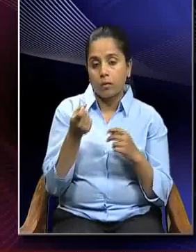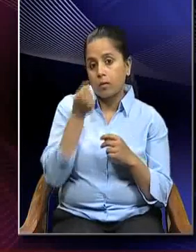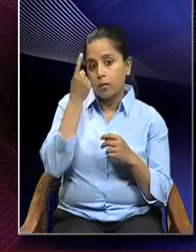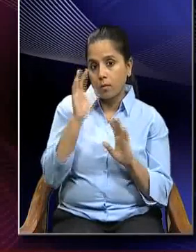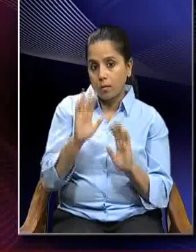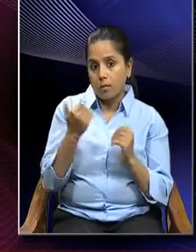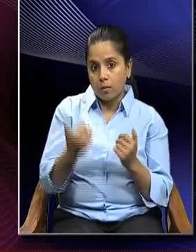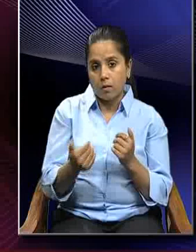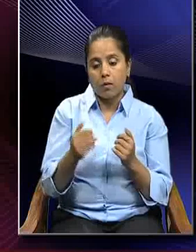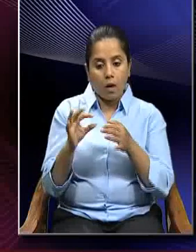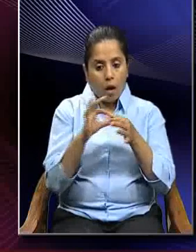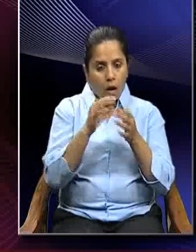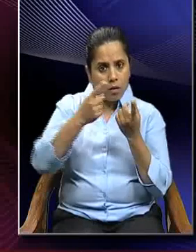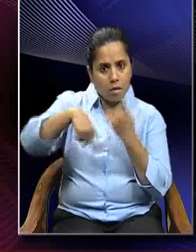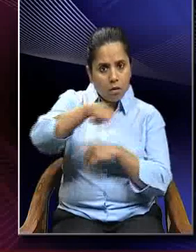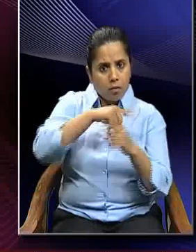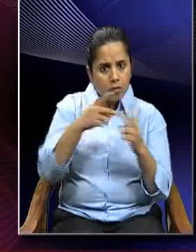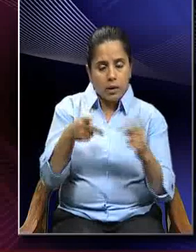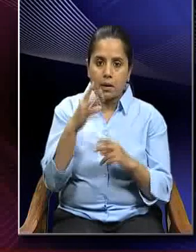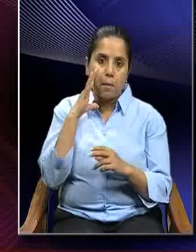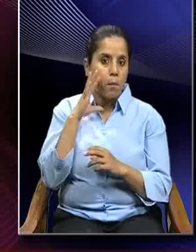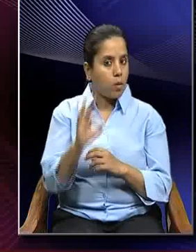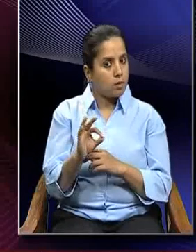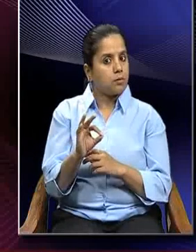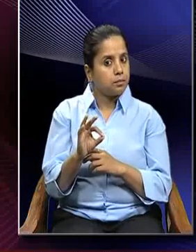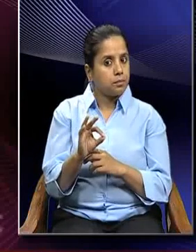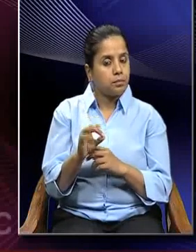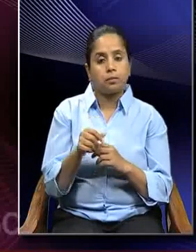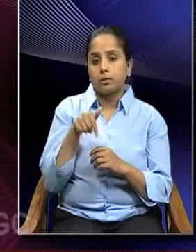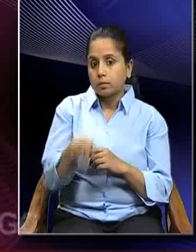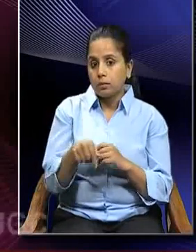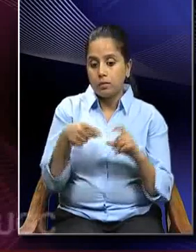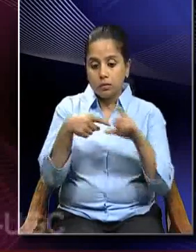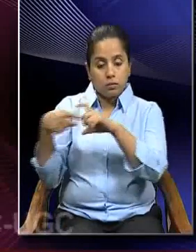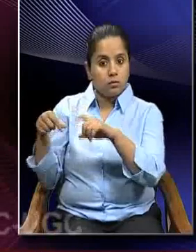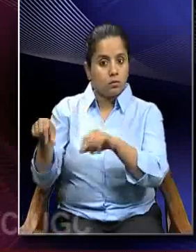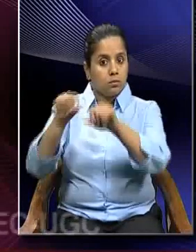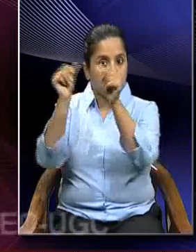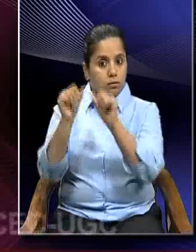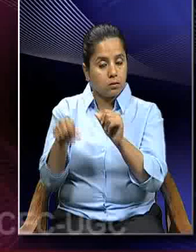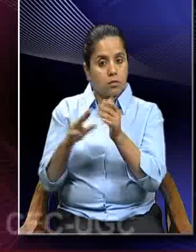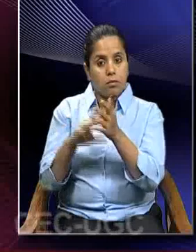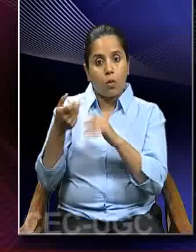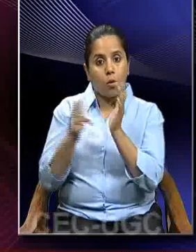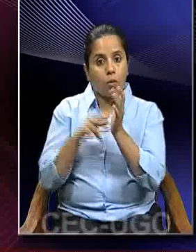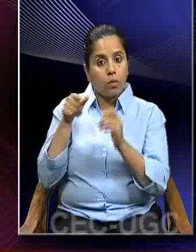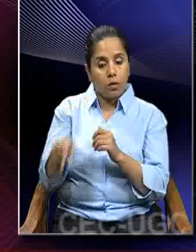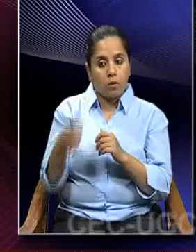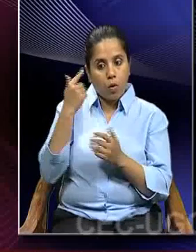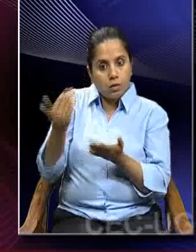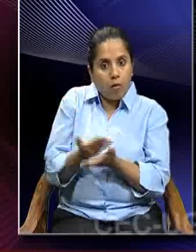of interlinkages is very important here. The Eastern models, they come to our rescue